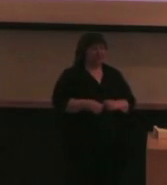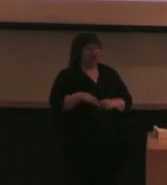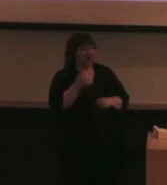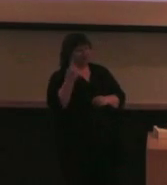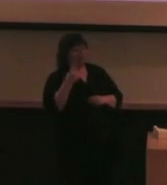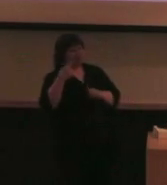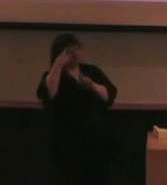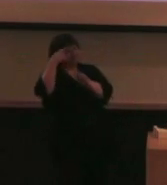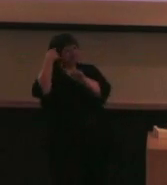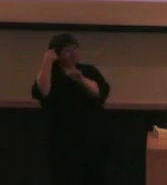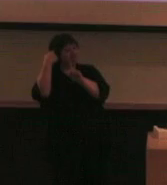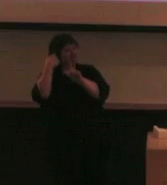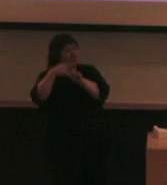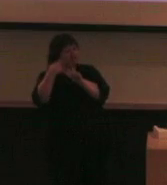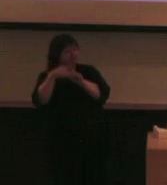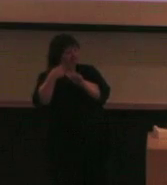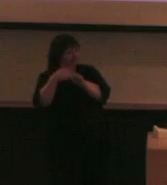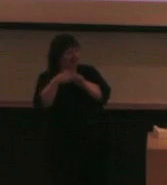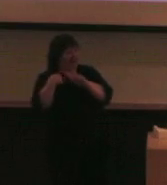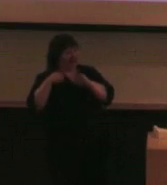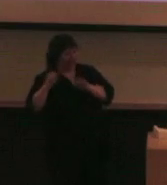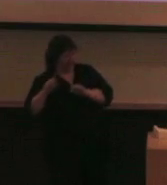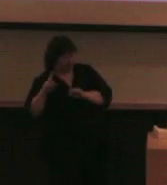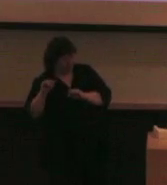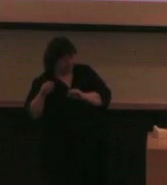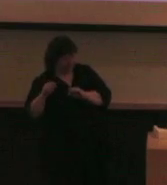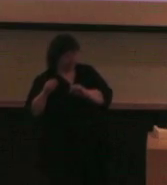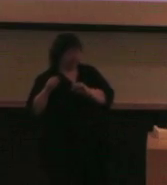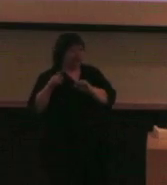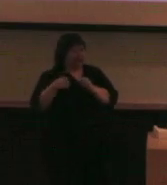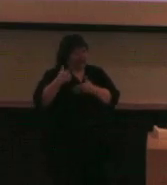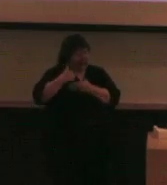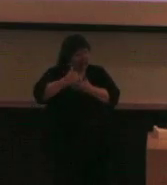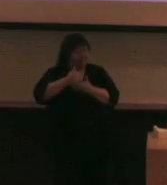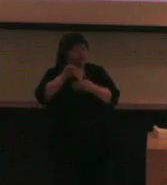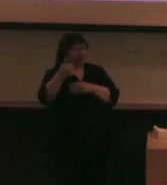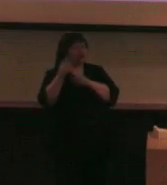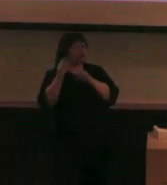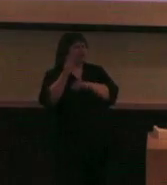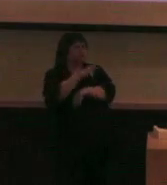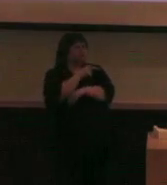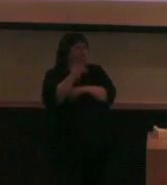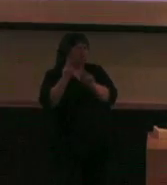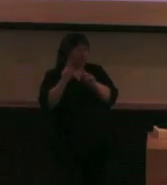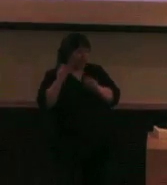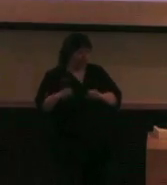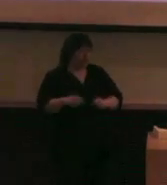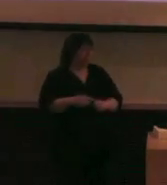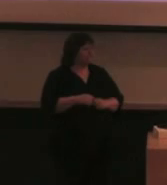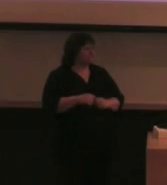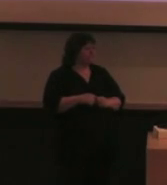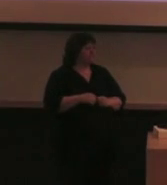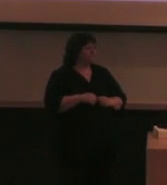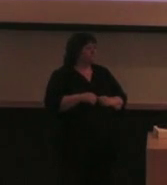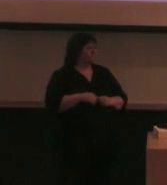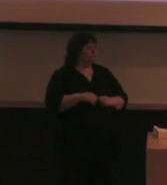Another one, positive self-talk. I can do it. I can help somebody else out, and so forth.